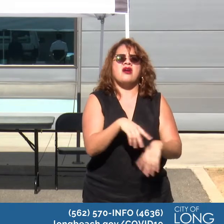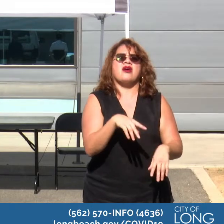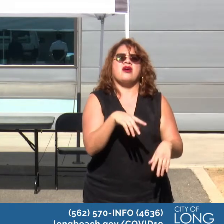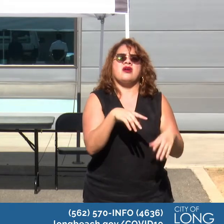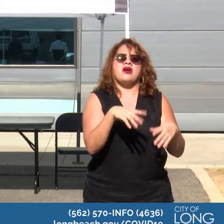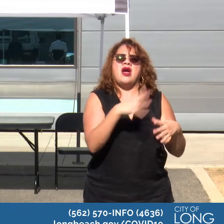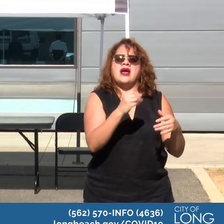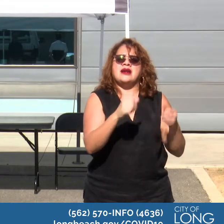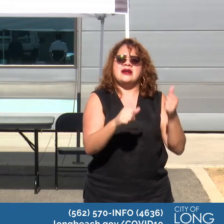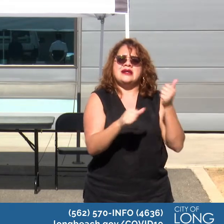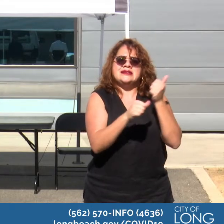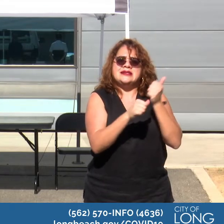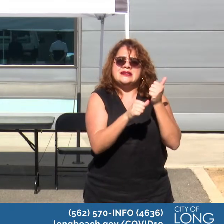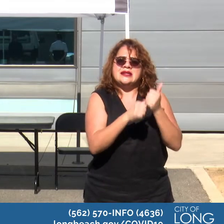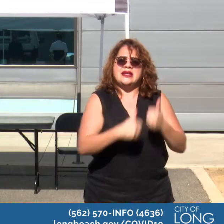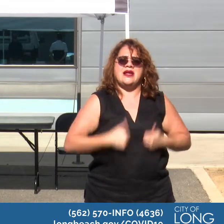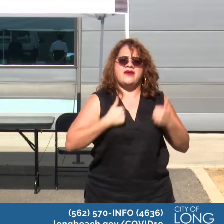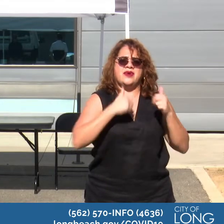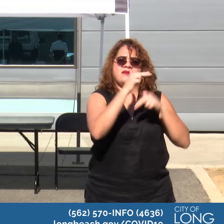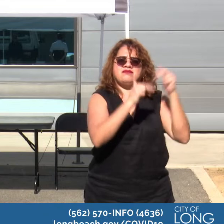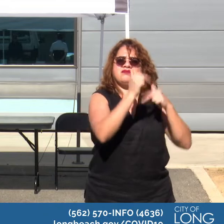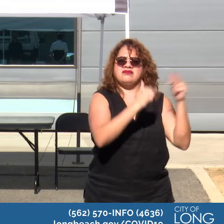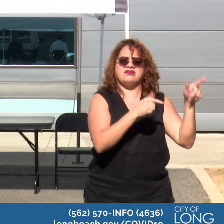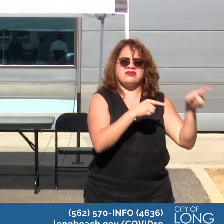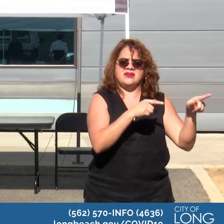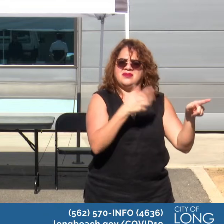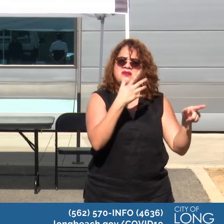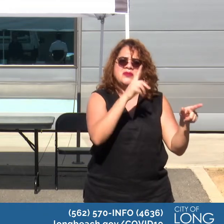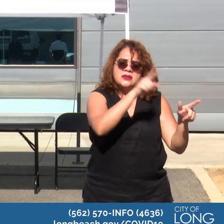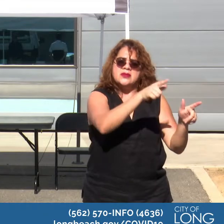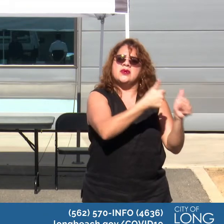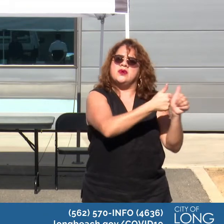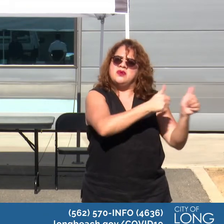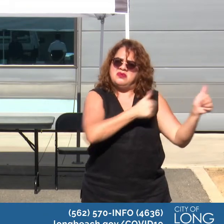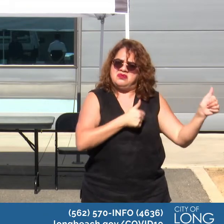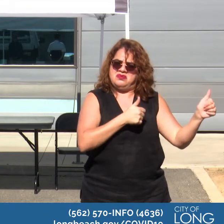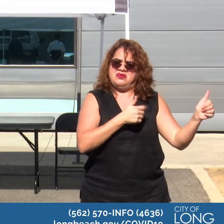explain why Long Beach is moving faster than the rest of LA County in the phases of vaccination?